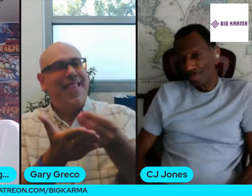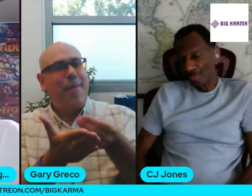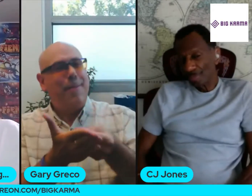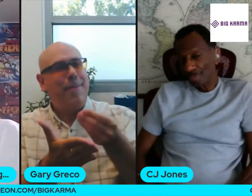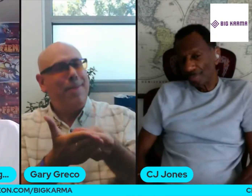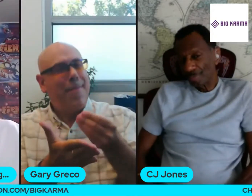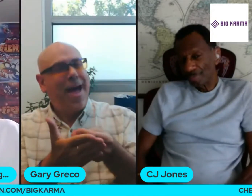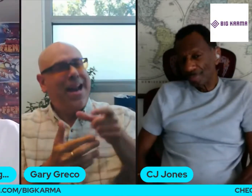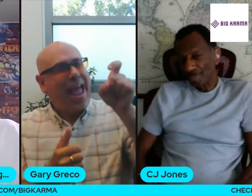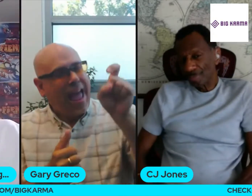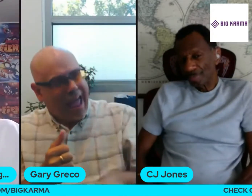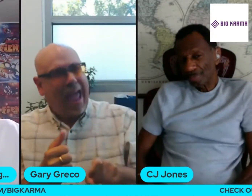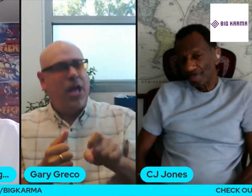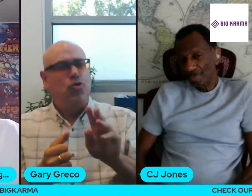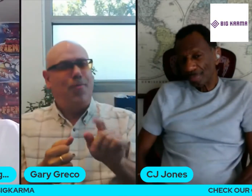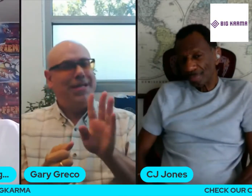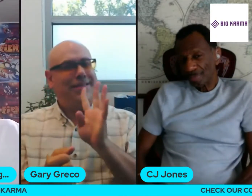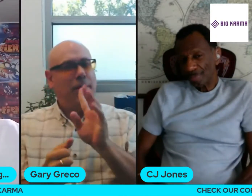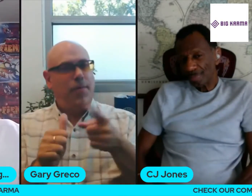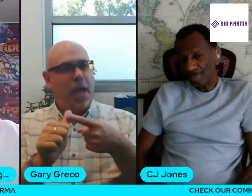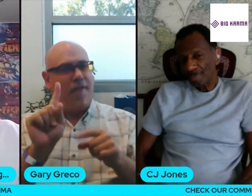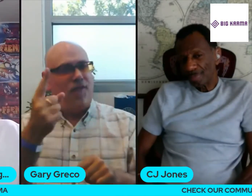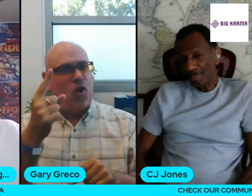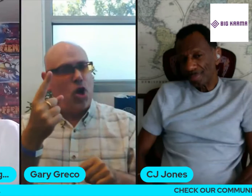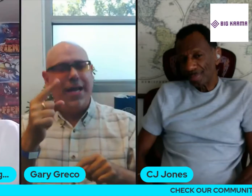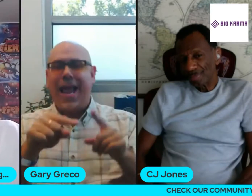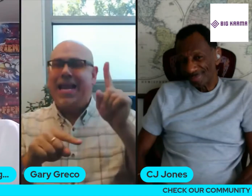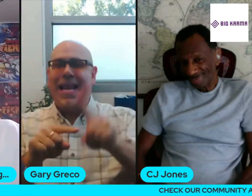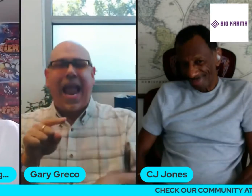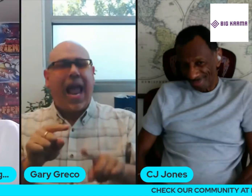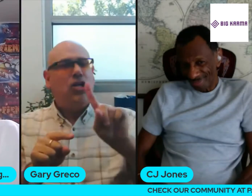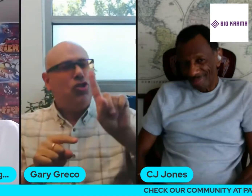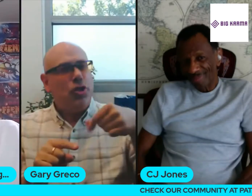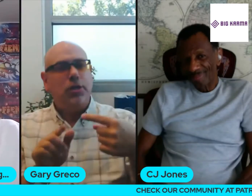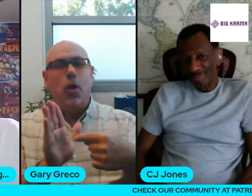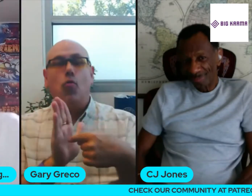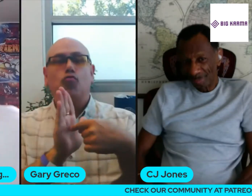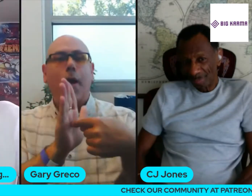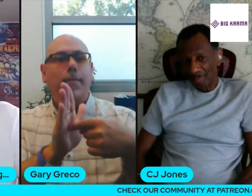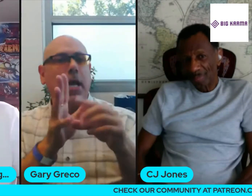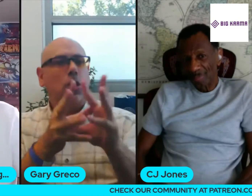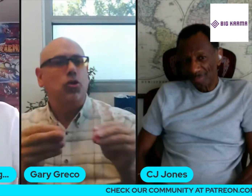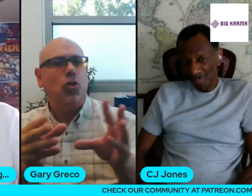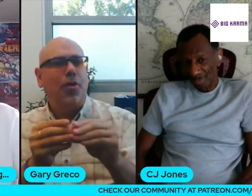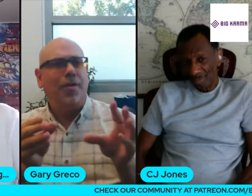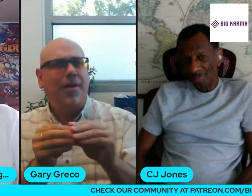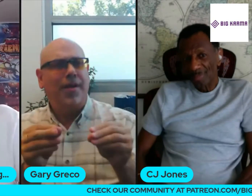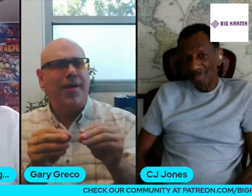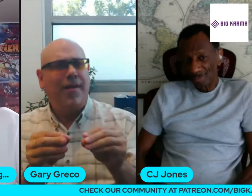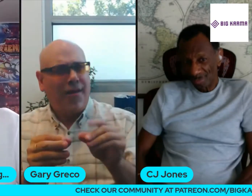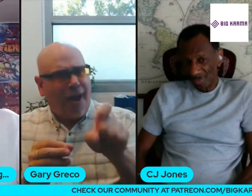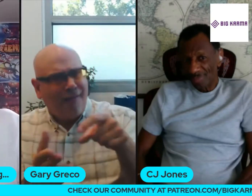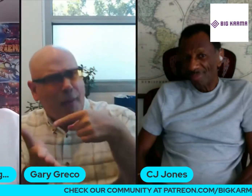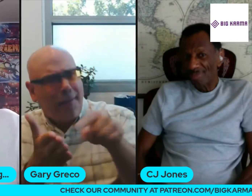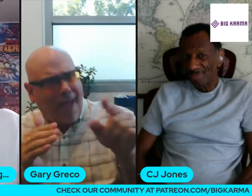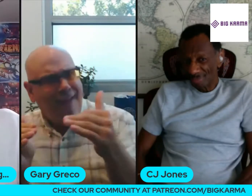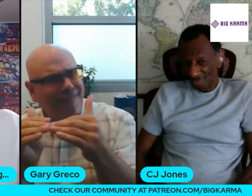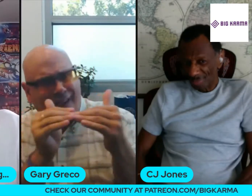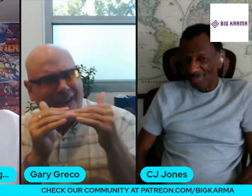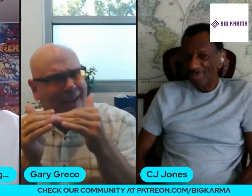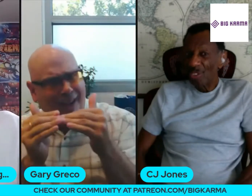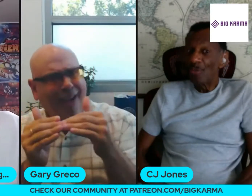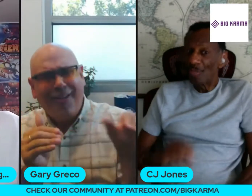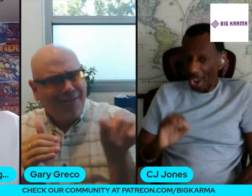well. It cannot just be representation and stories. It needs to be paid the same as we